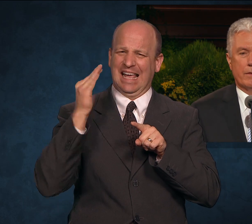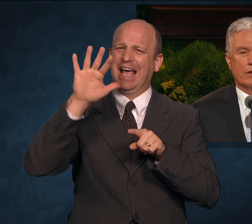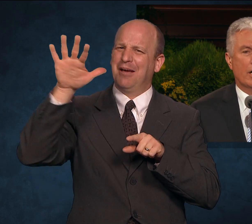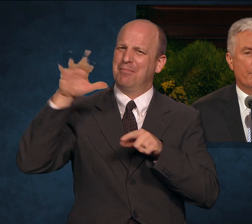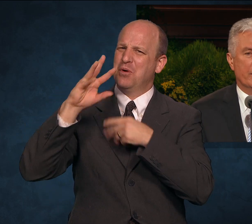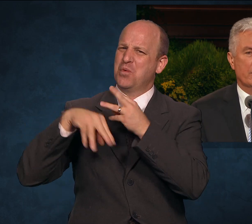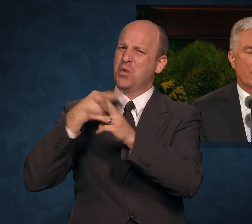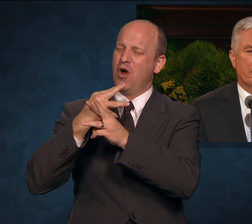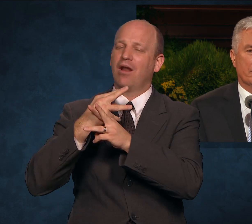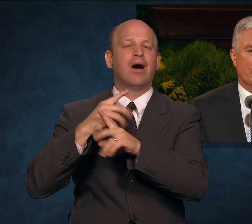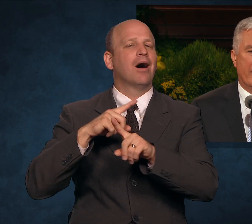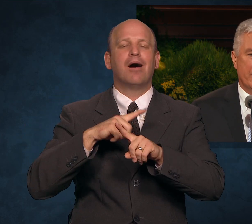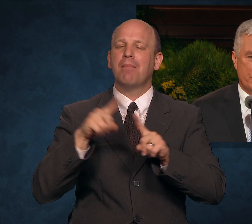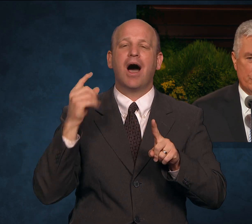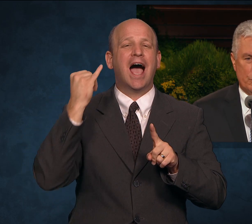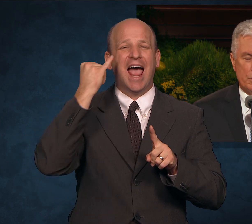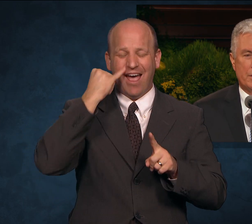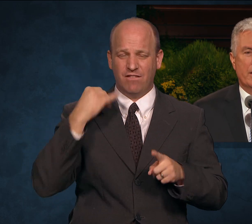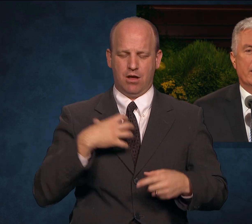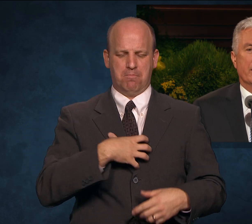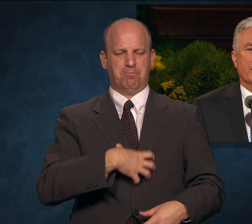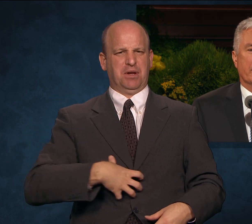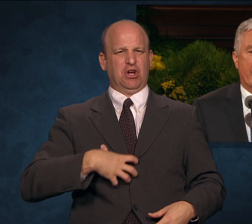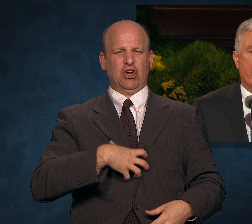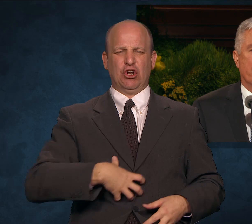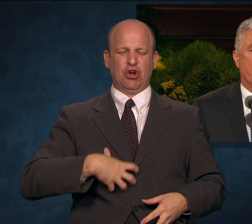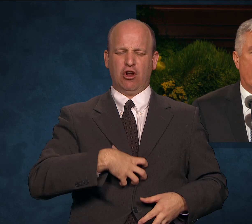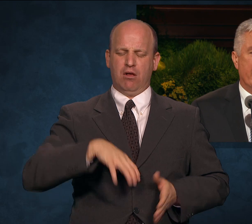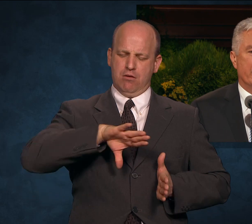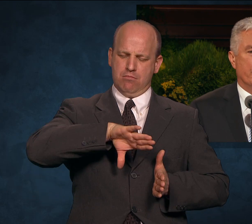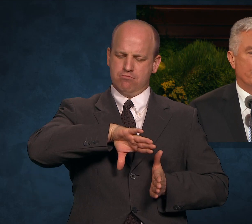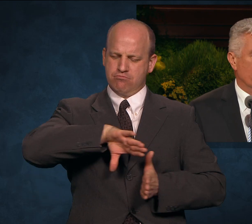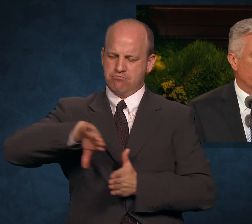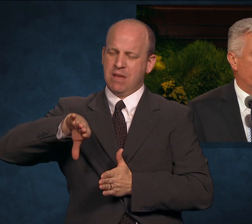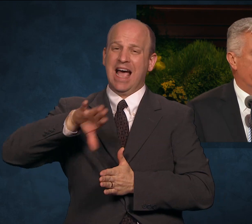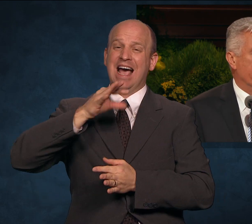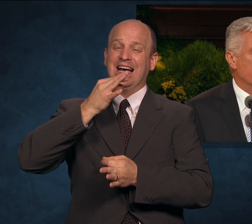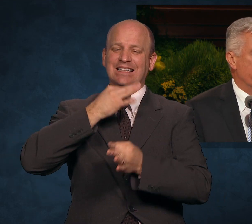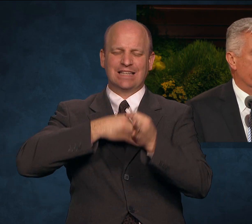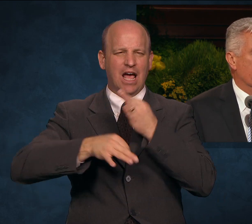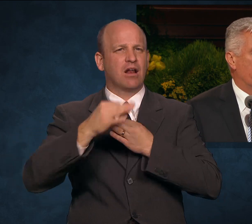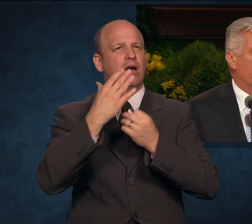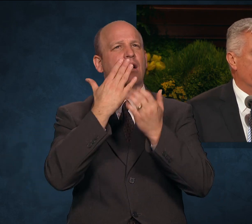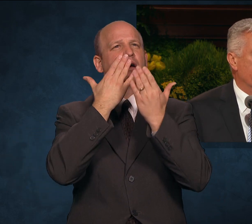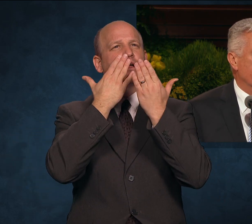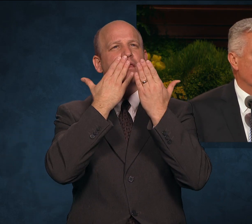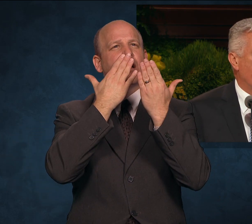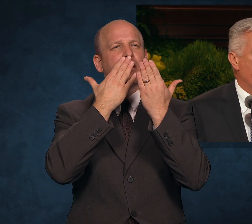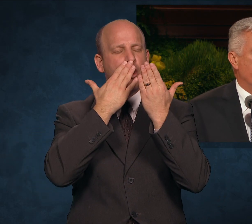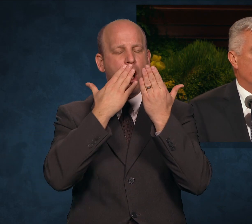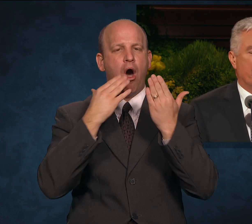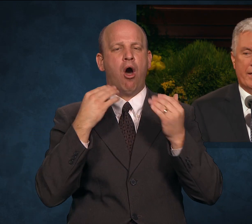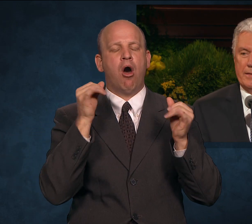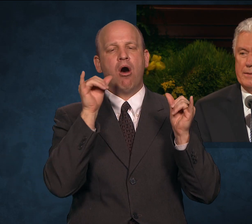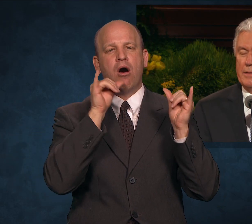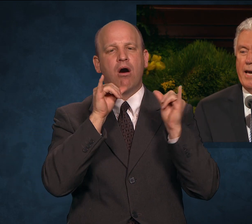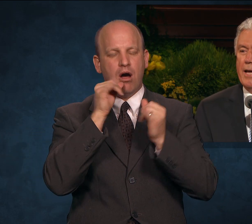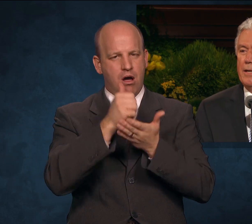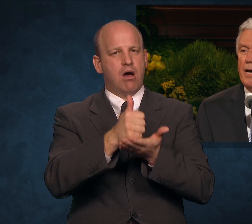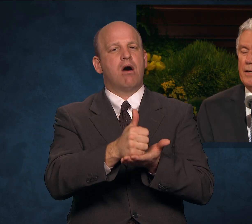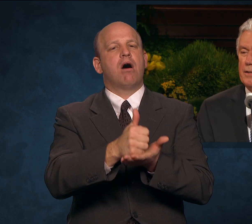Instead The Goblet of gratitude can find a purifying drink of healing